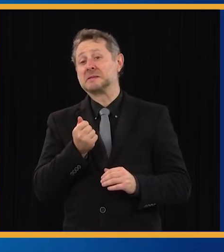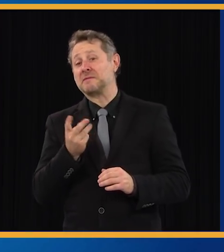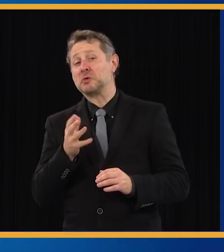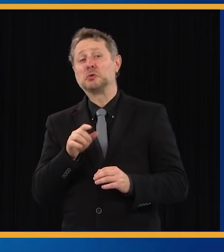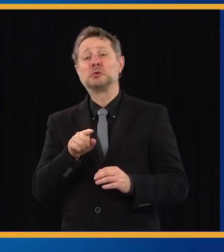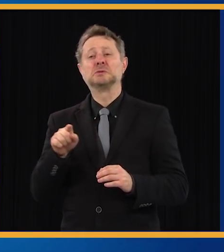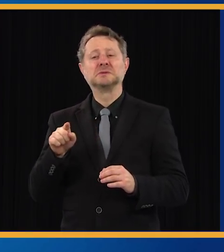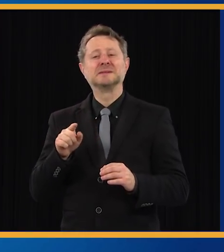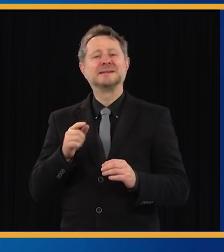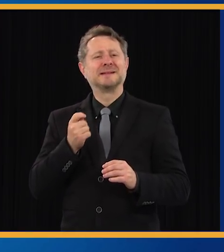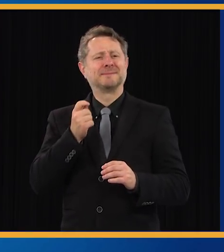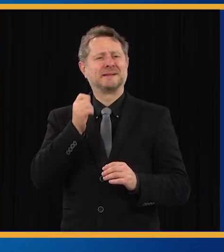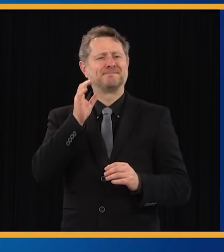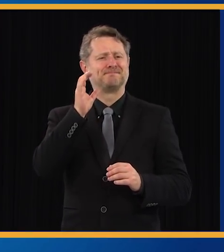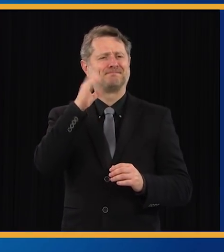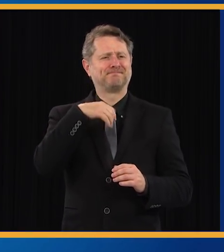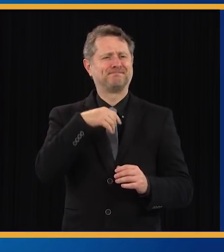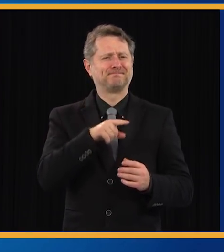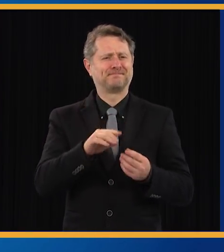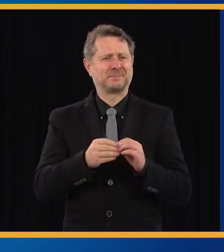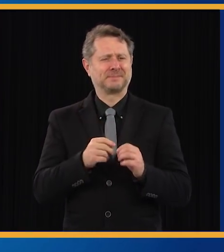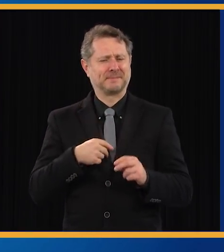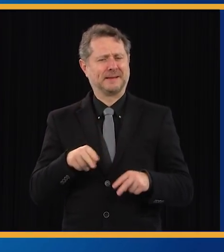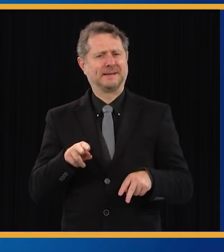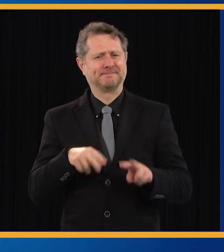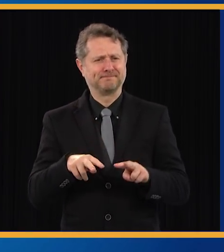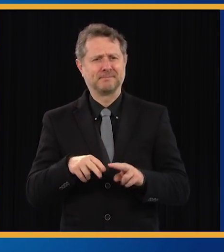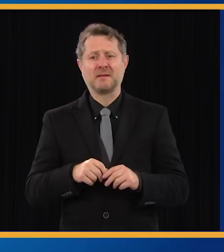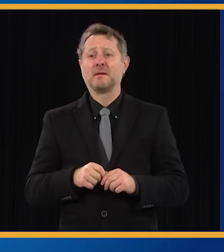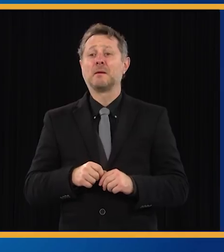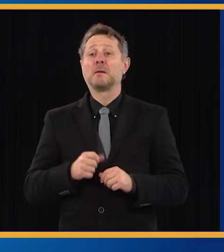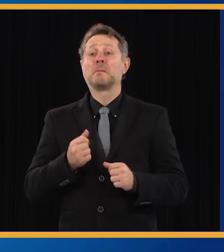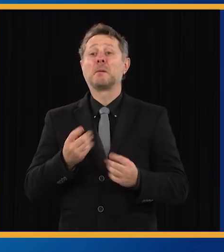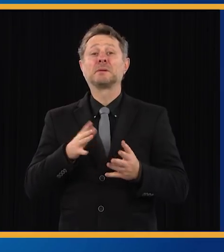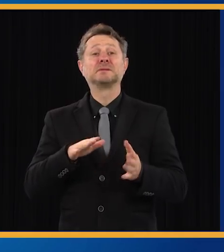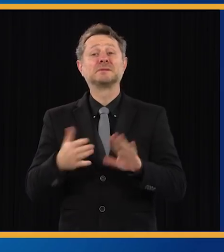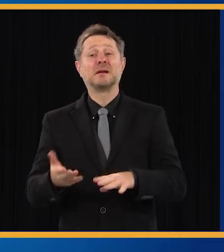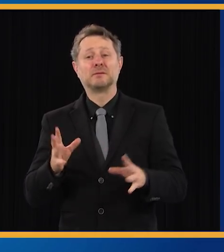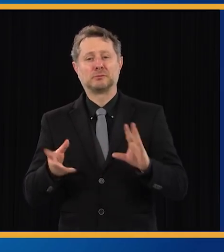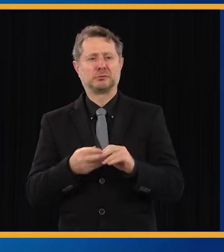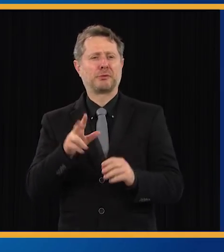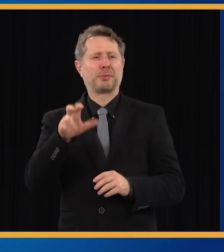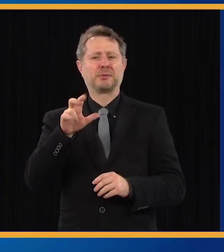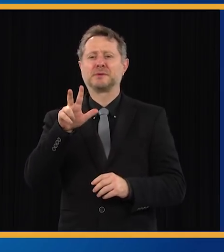little strange. Number of lives lost, 337.